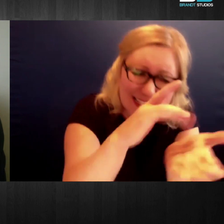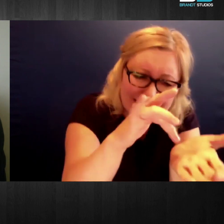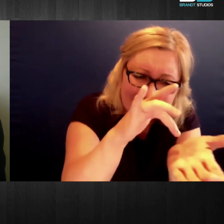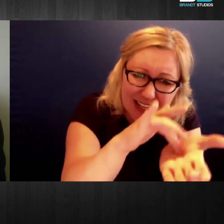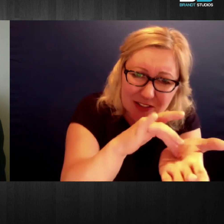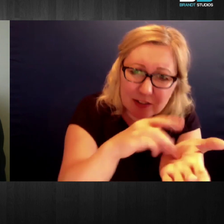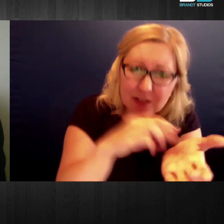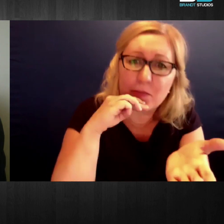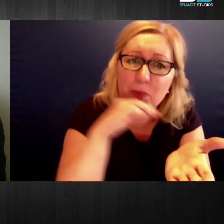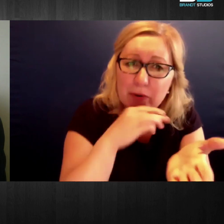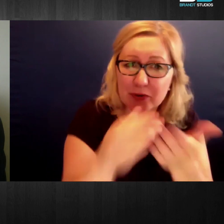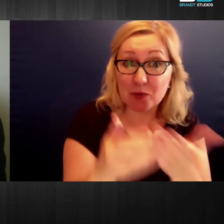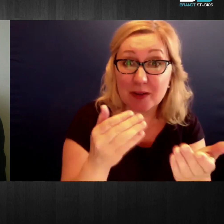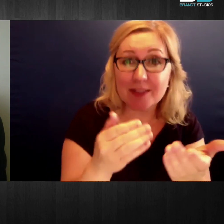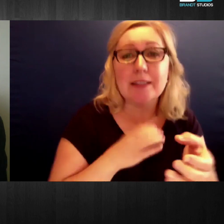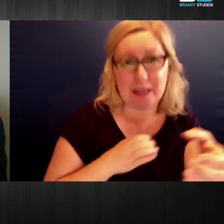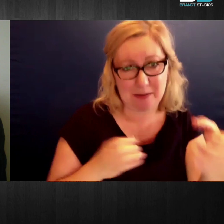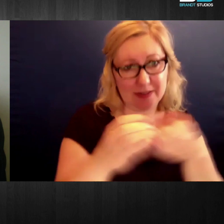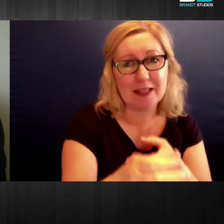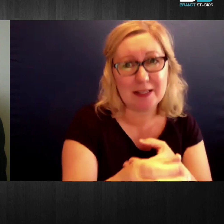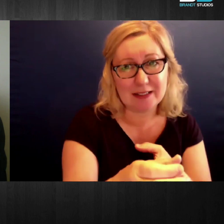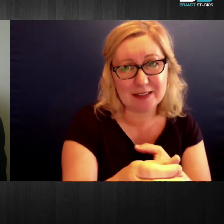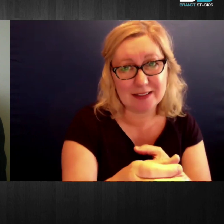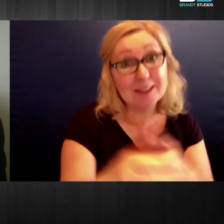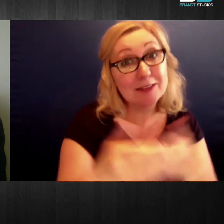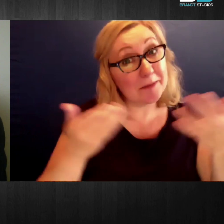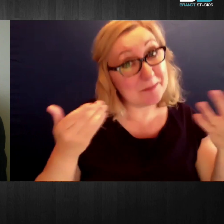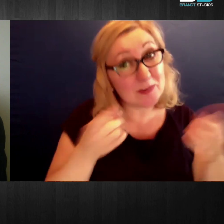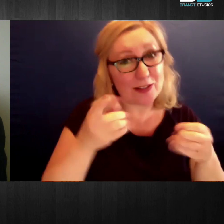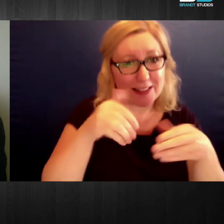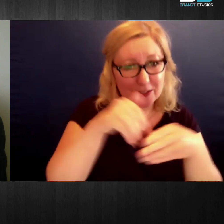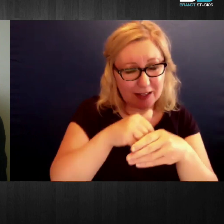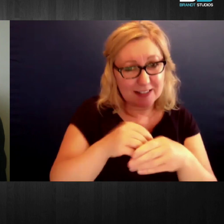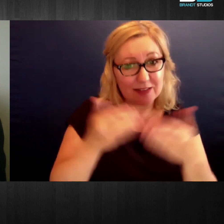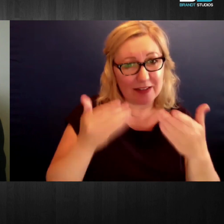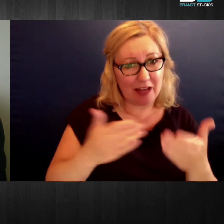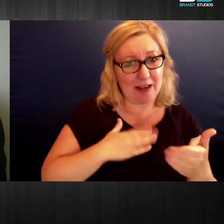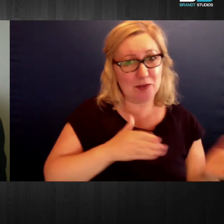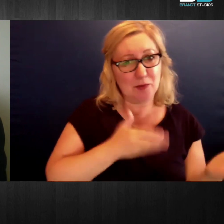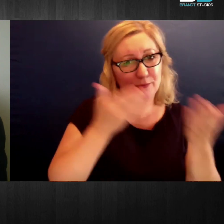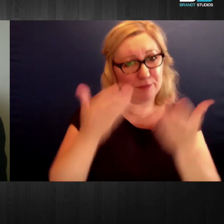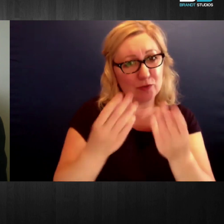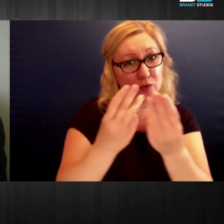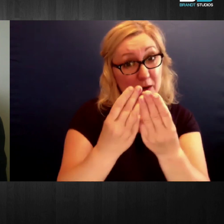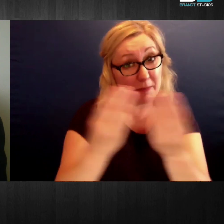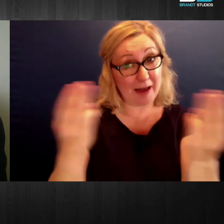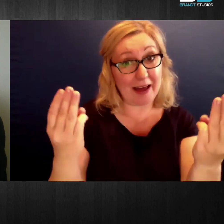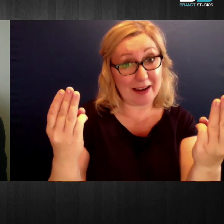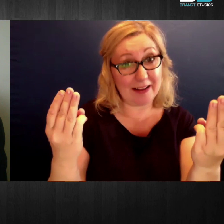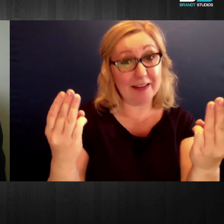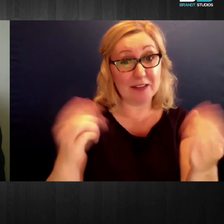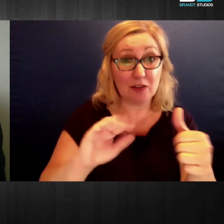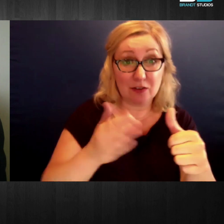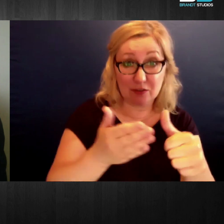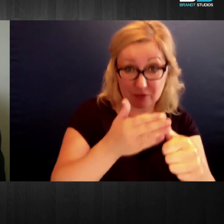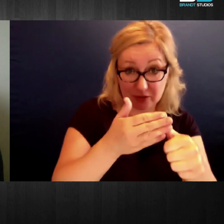let's talk to our panelists. I'd like to first maybe move on to Bernadine. You've done all kinds of work in this area. You've conducted an